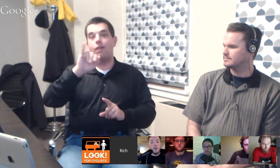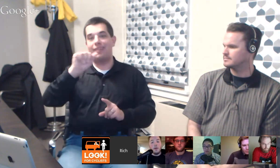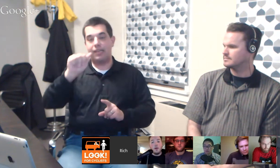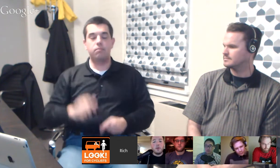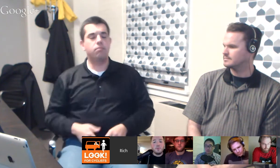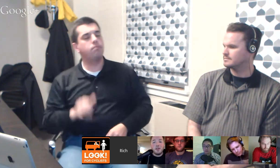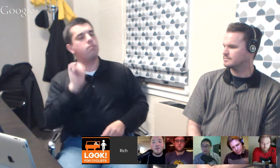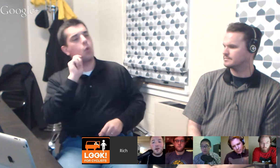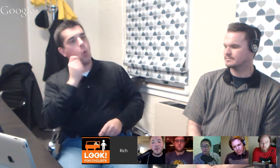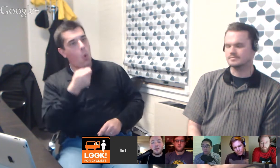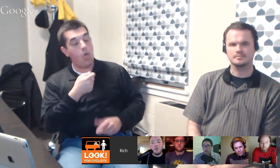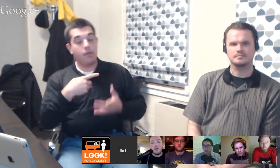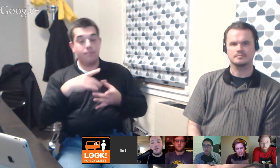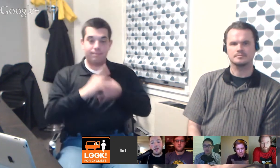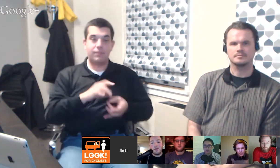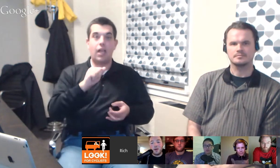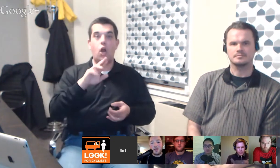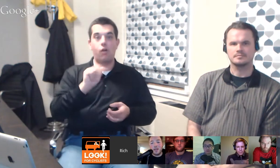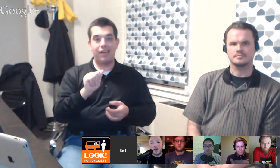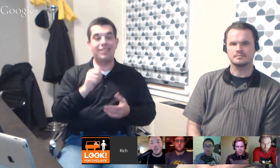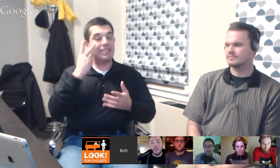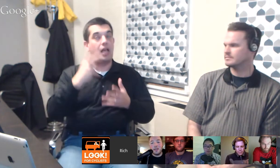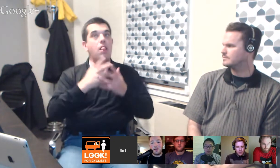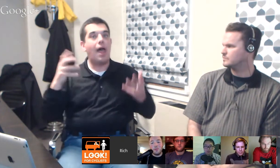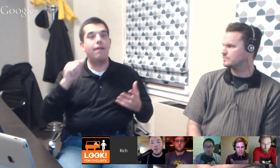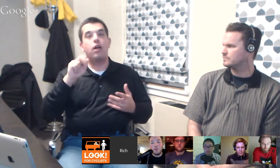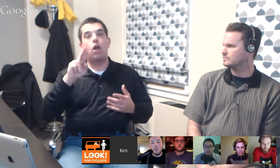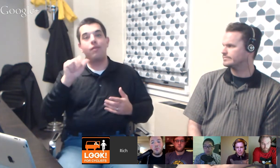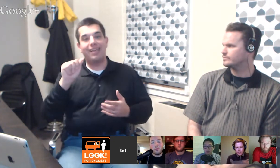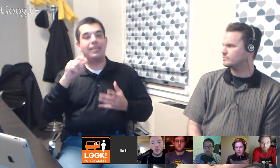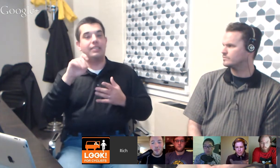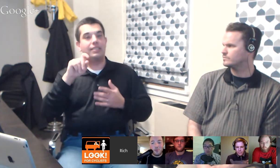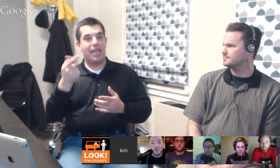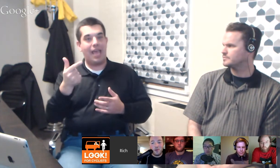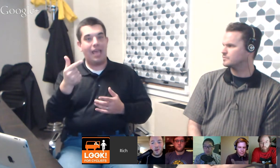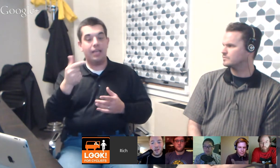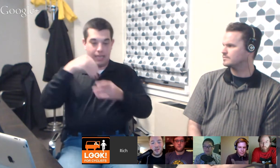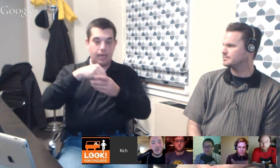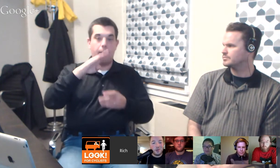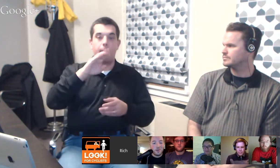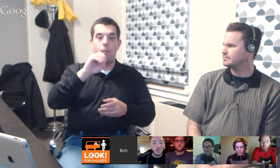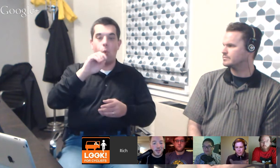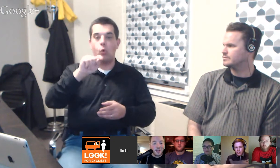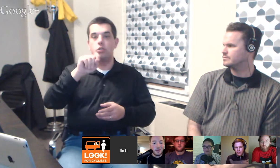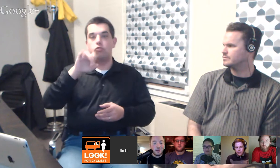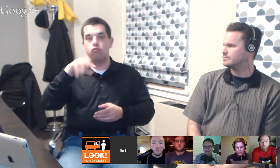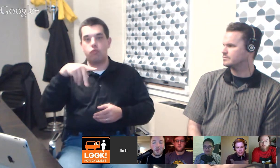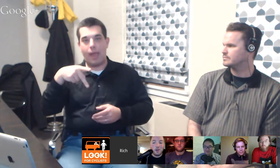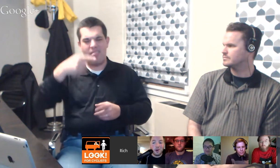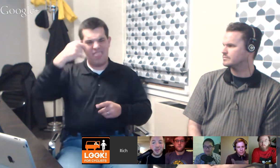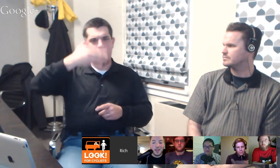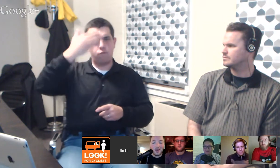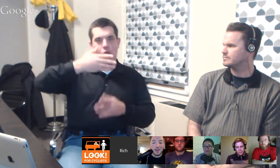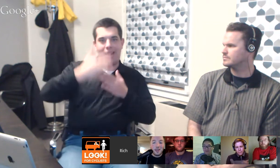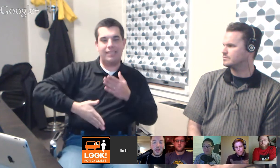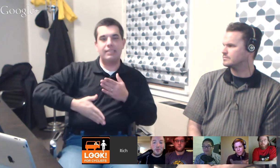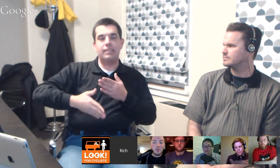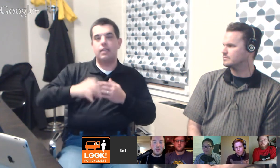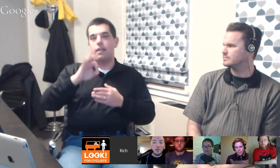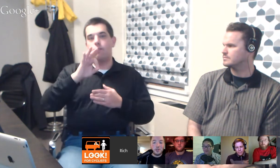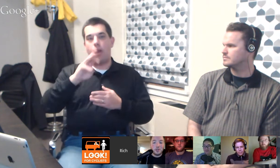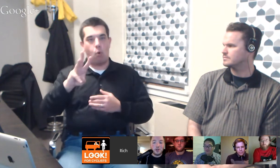Cool. Well, speaking of ARIA, you see a lot of ARIA tags in Bootstrap, the front-end sort of like framework that